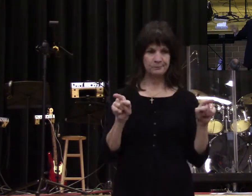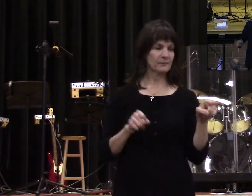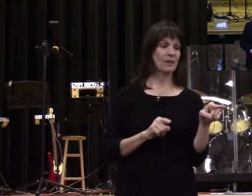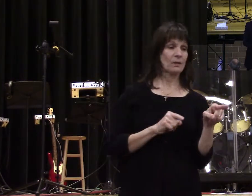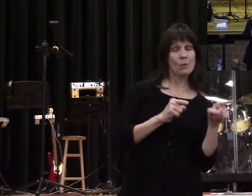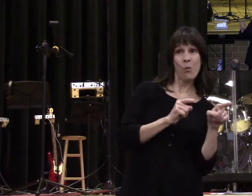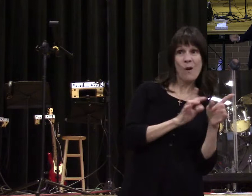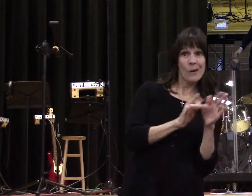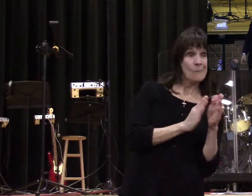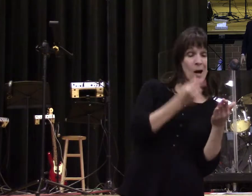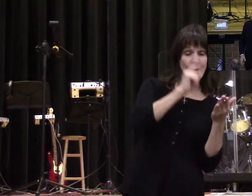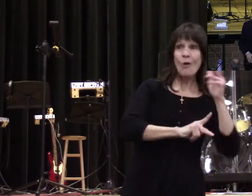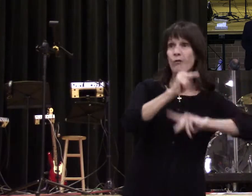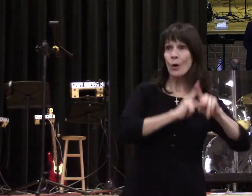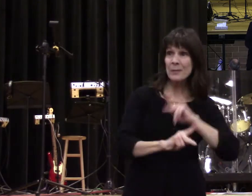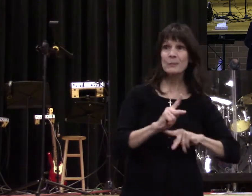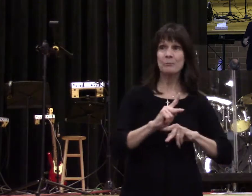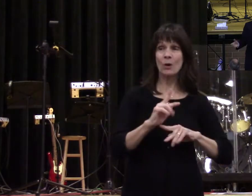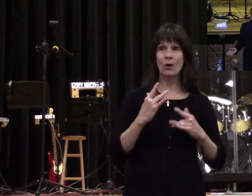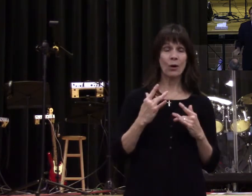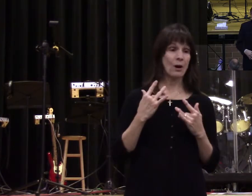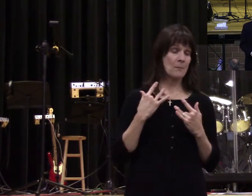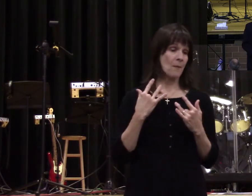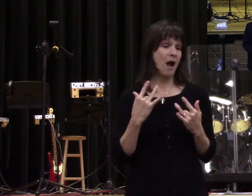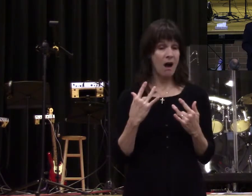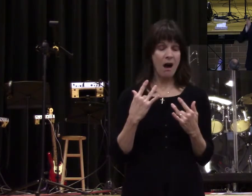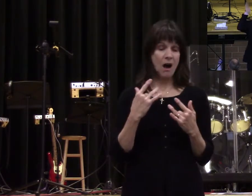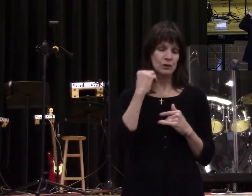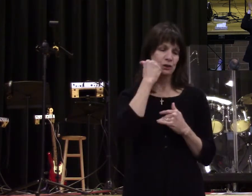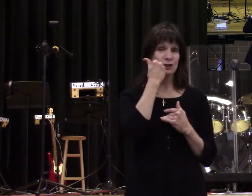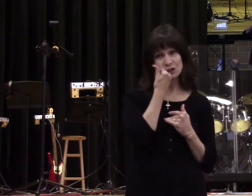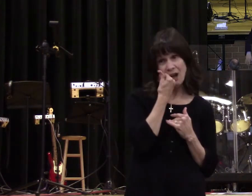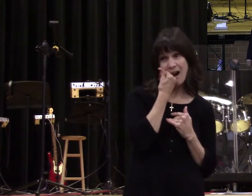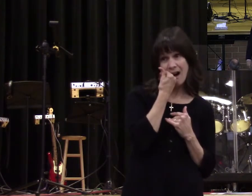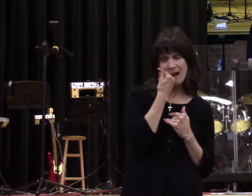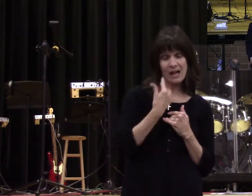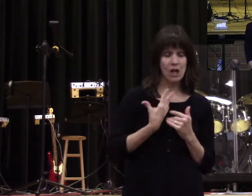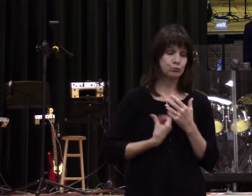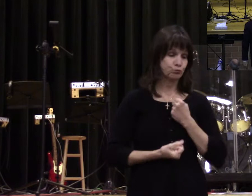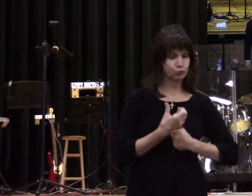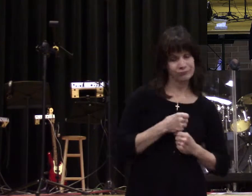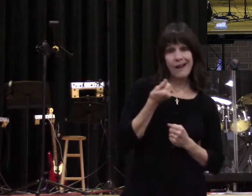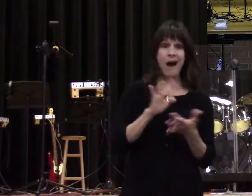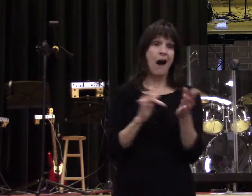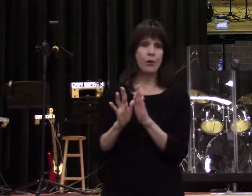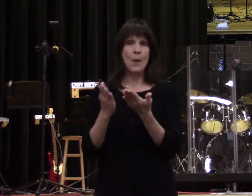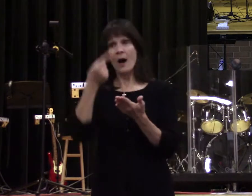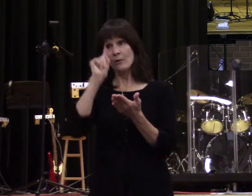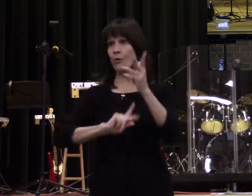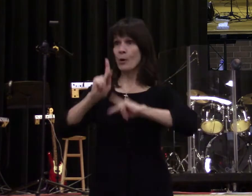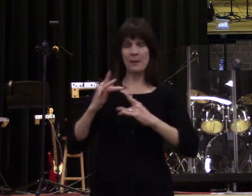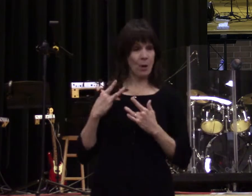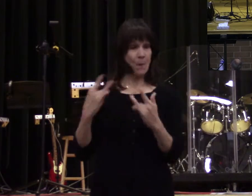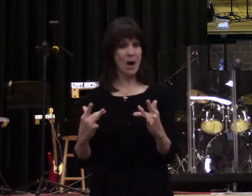He does it. He says, all the earth. It doesn't matter if you're reserved or not reserved. You shout unto God with the voice of triumph. Somebody say amen.